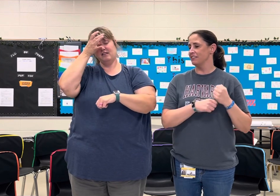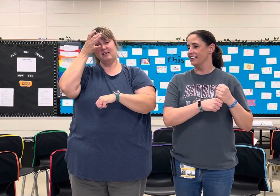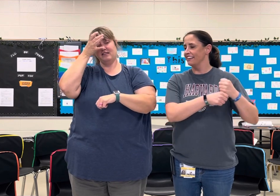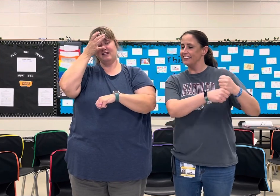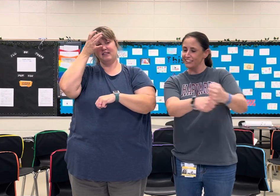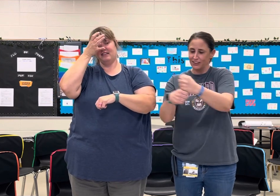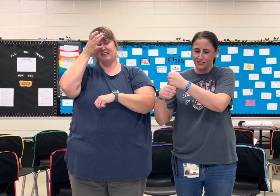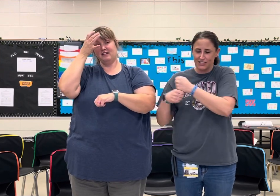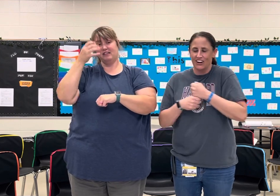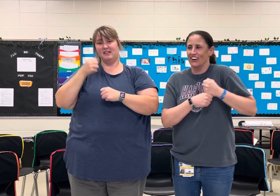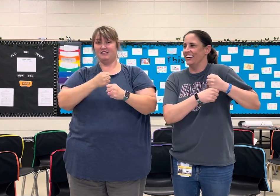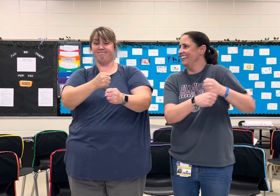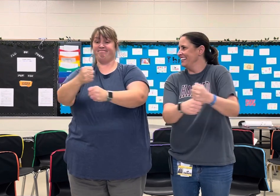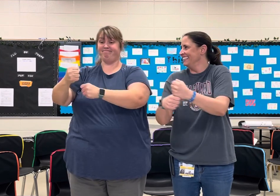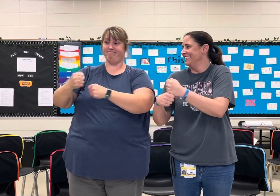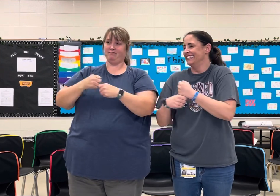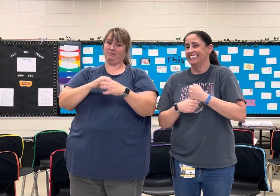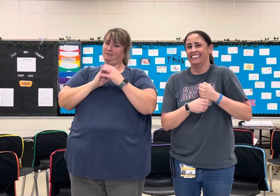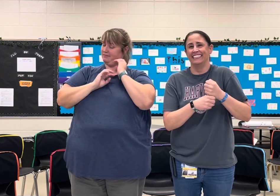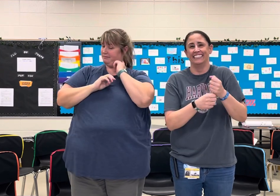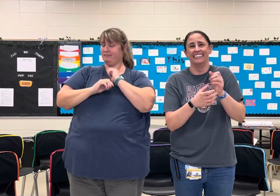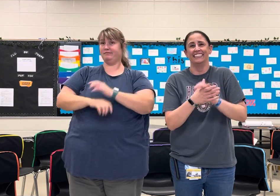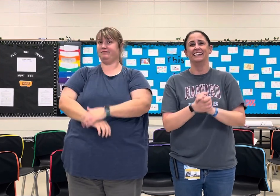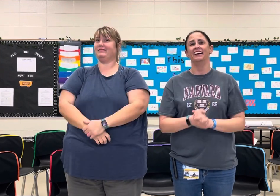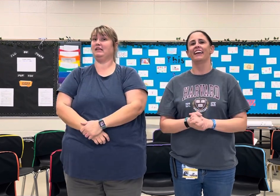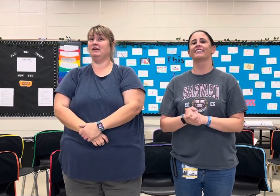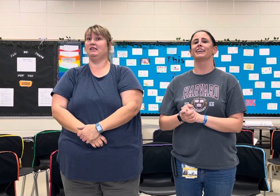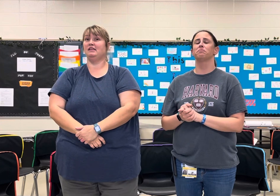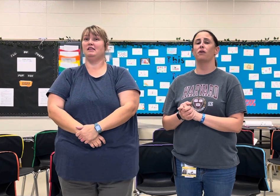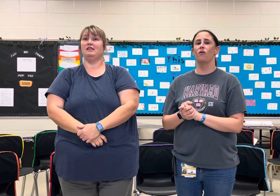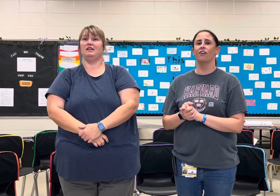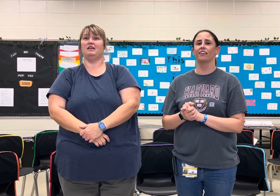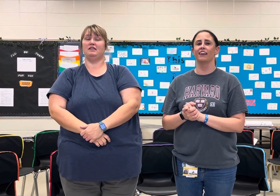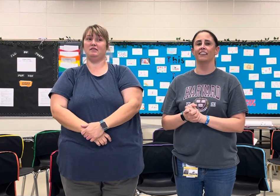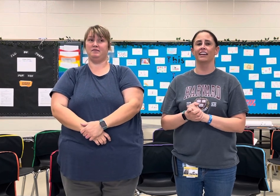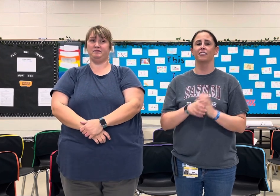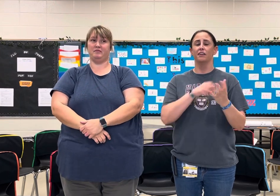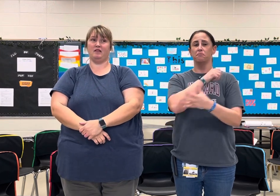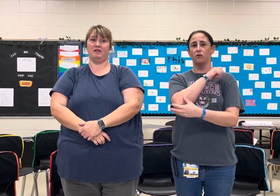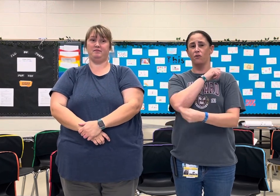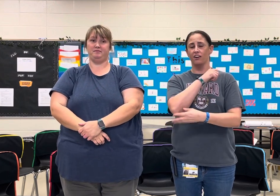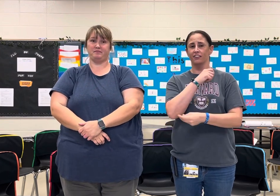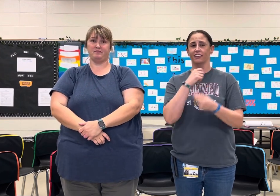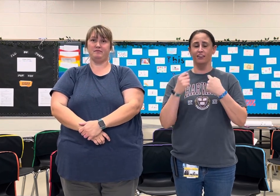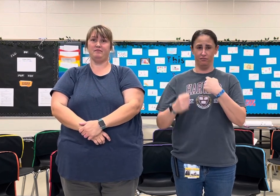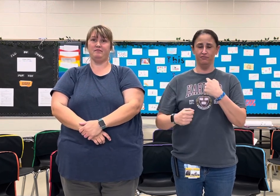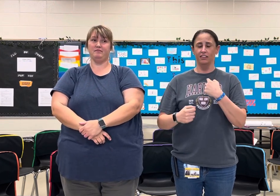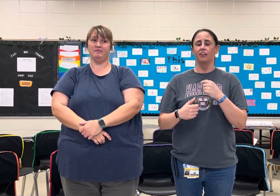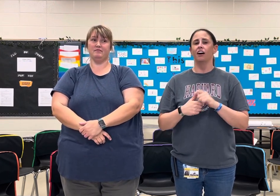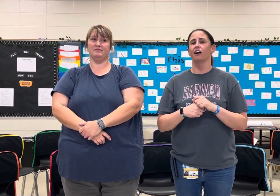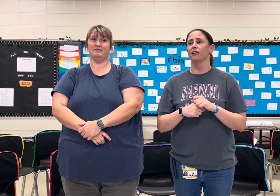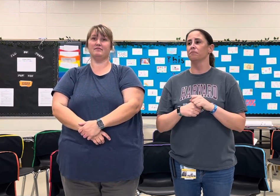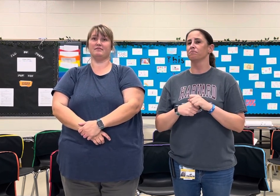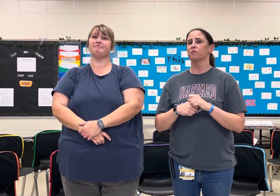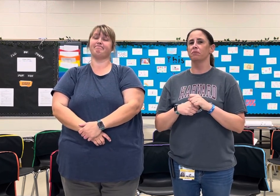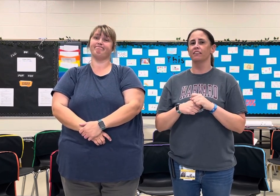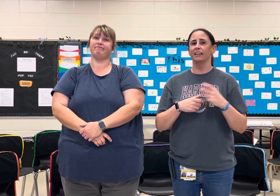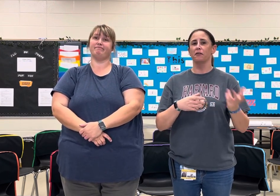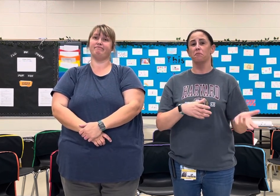Montana and stirring. And then pour, not like pour, but like